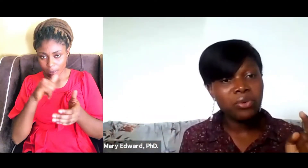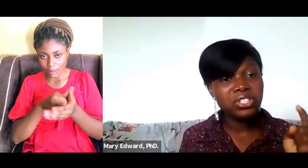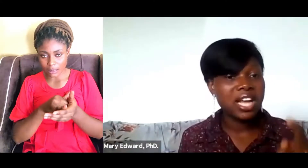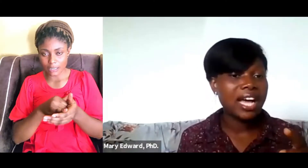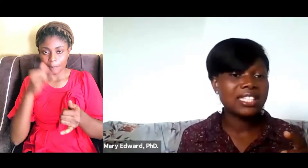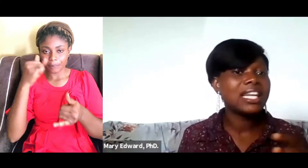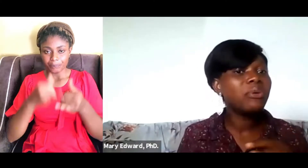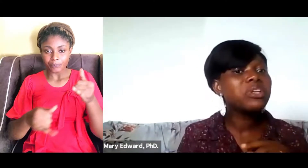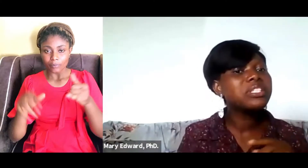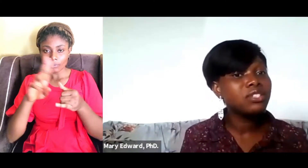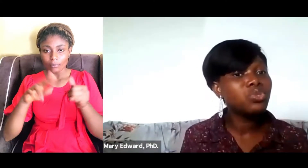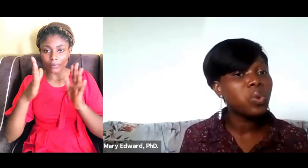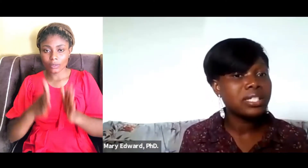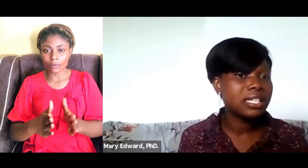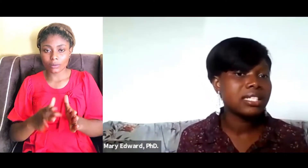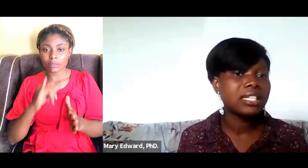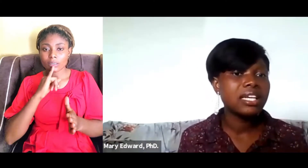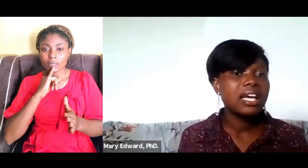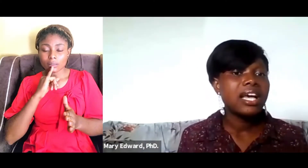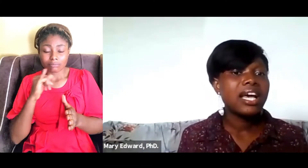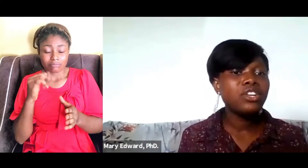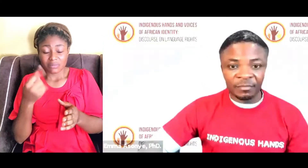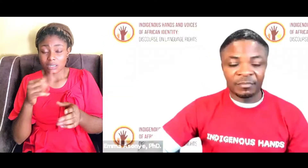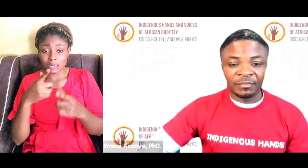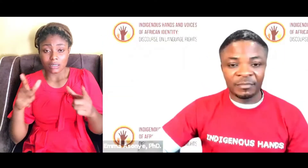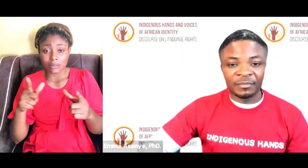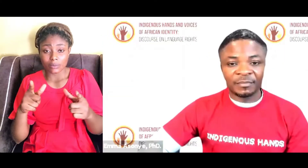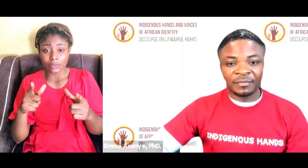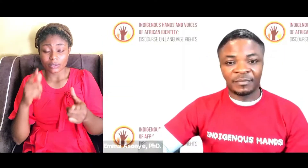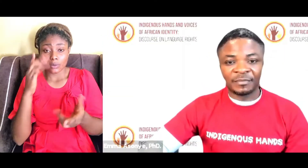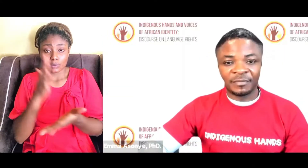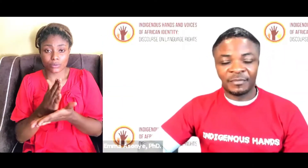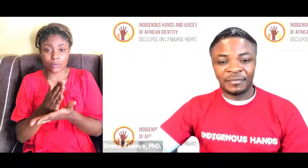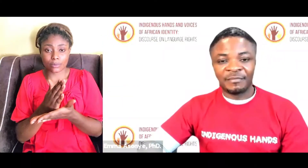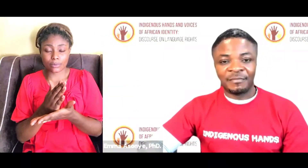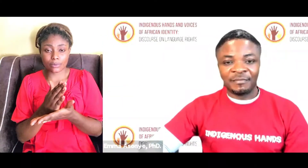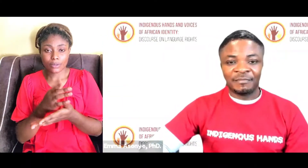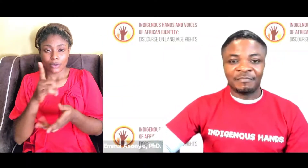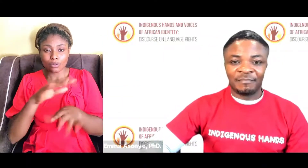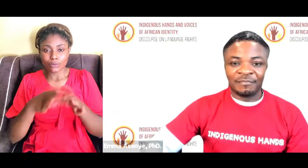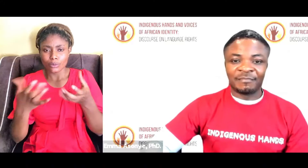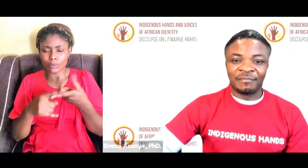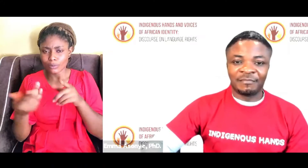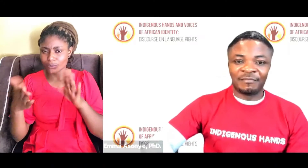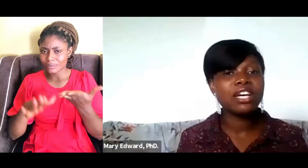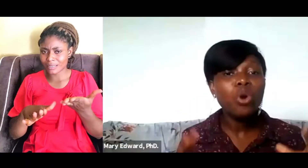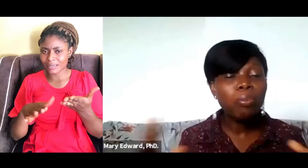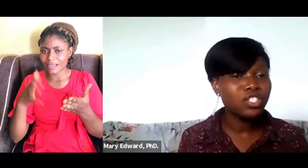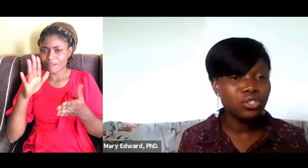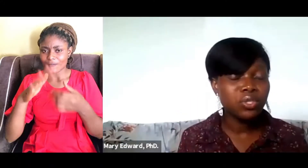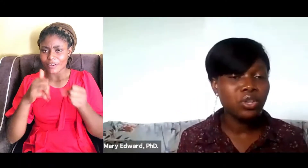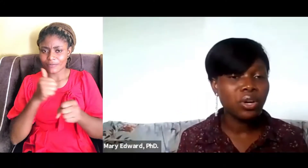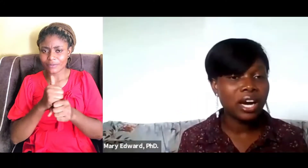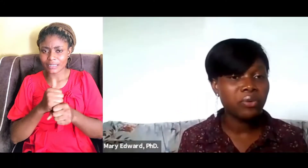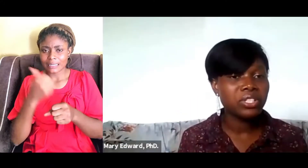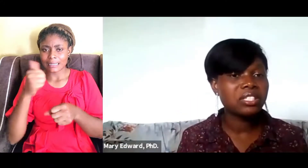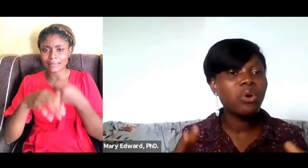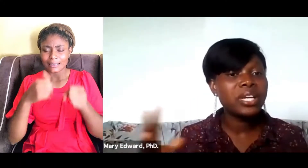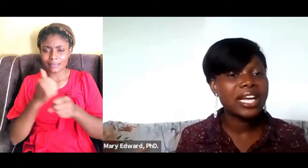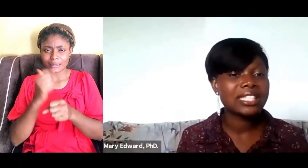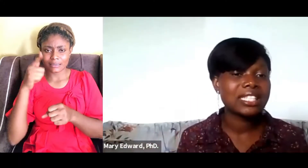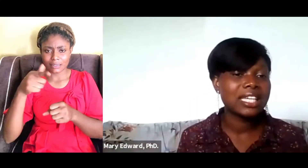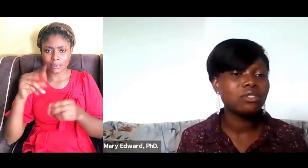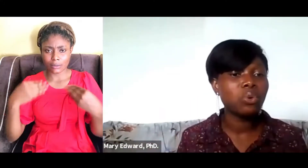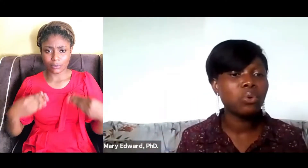your language dies, the language ceases to exist. And you don't want to die and 5-10 years later nobody is using your language,